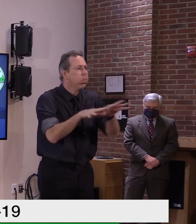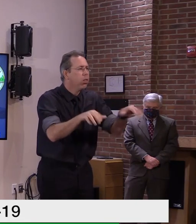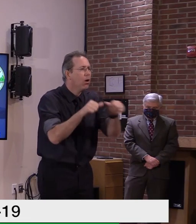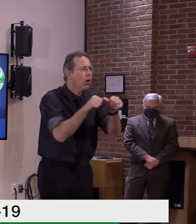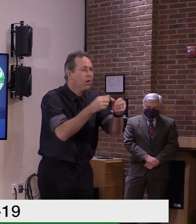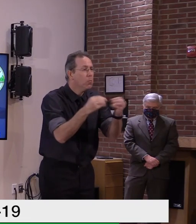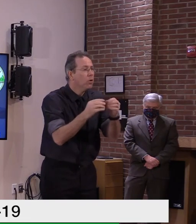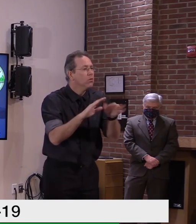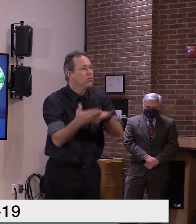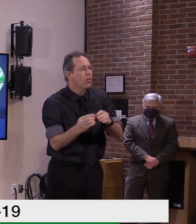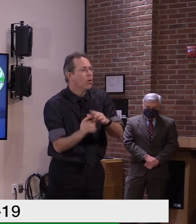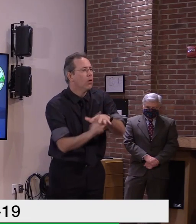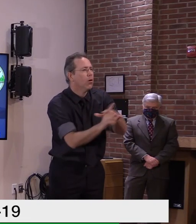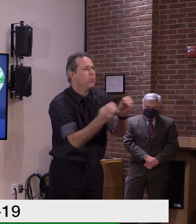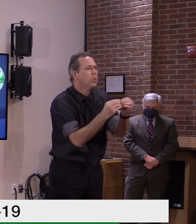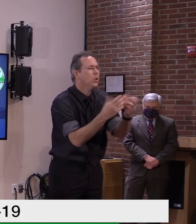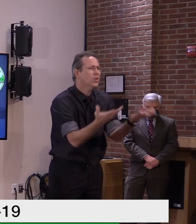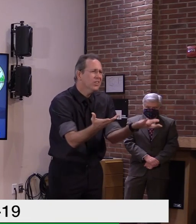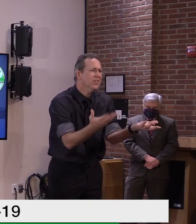attention.